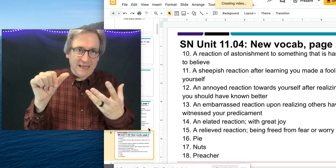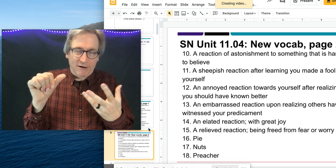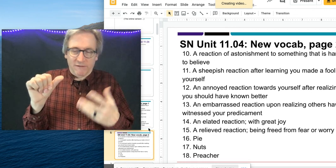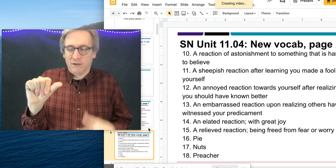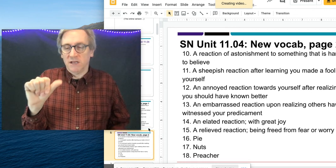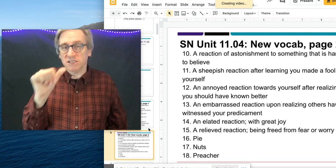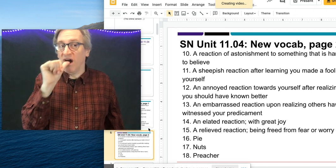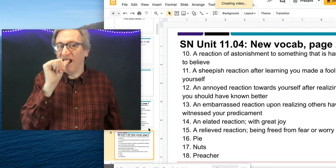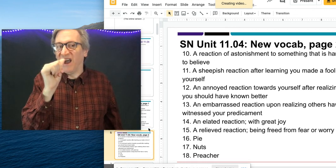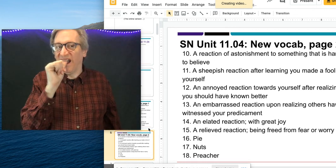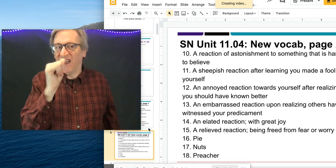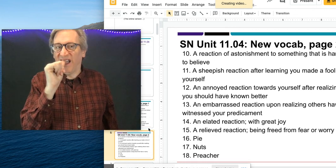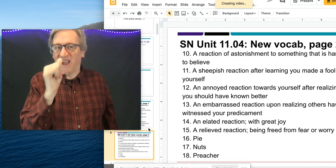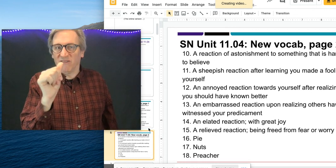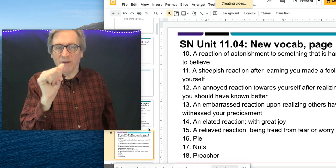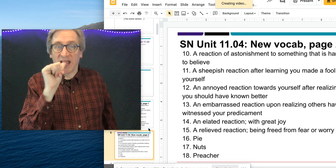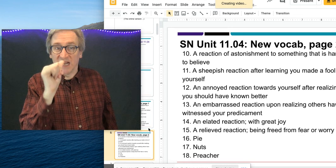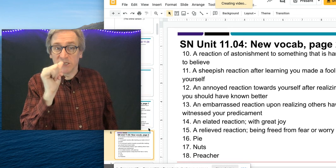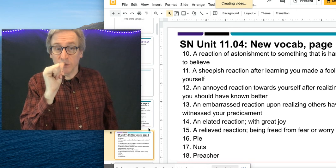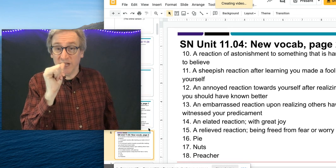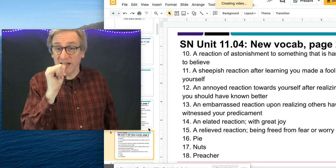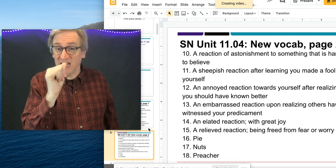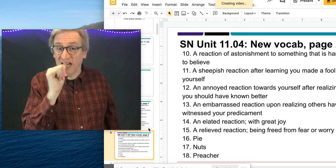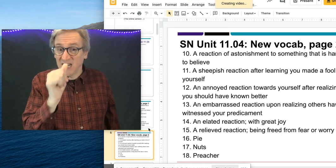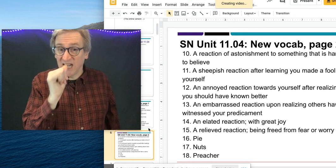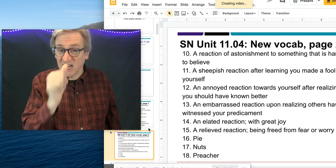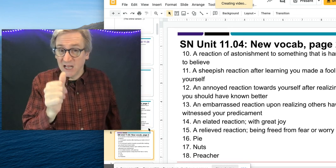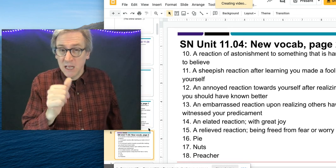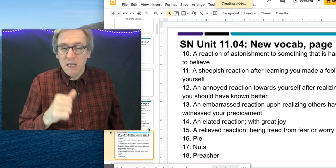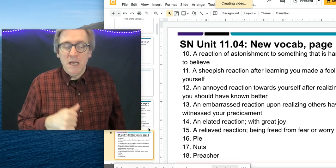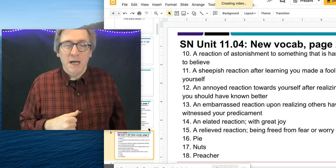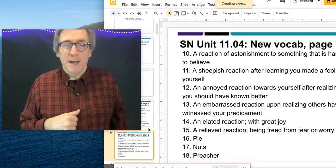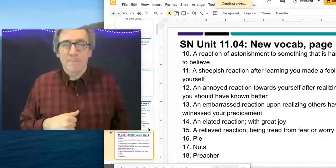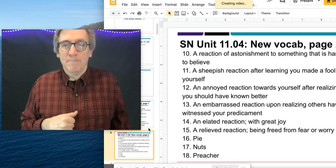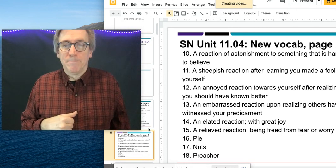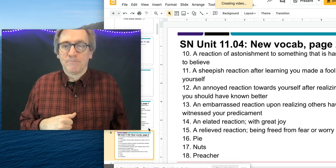trying to get it off. So, right. So nut.